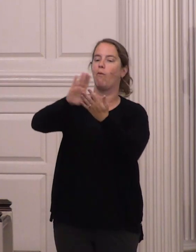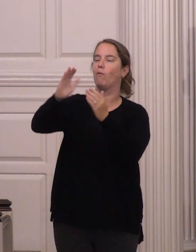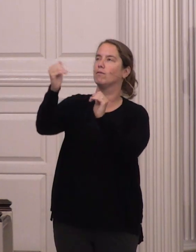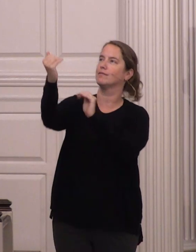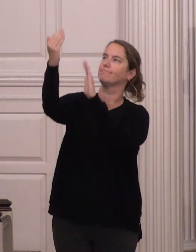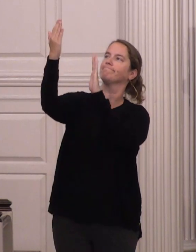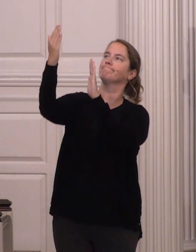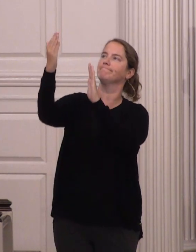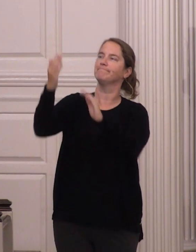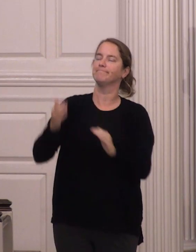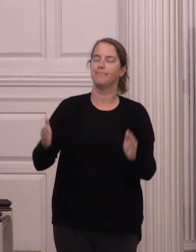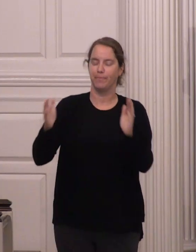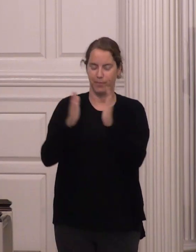the Lord.